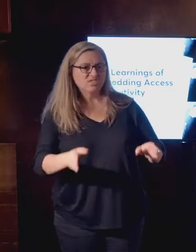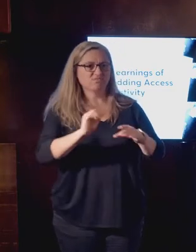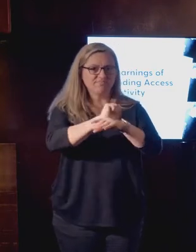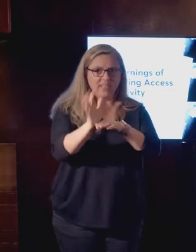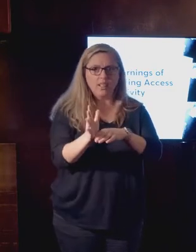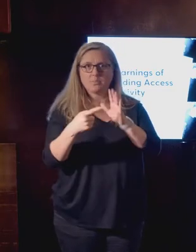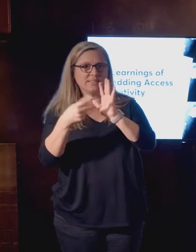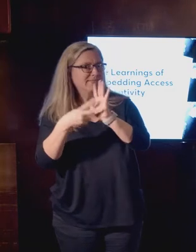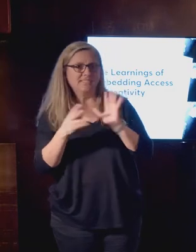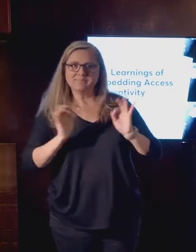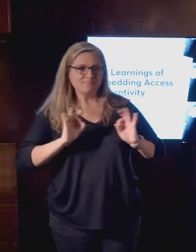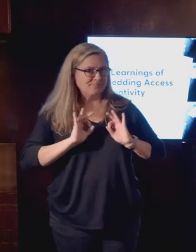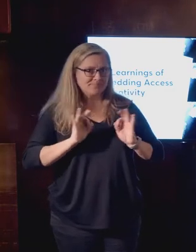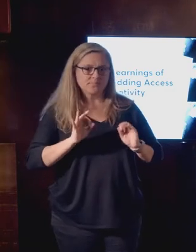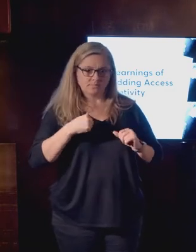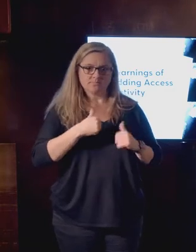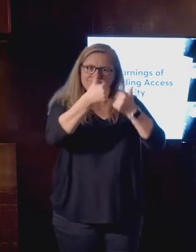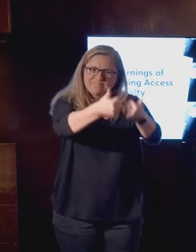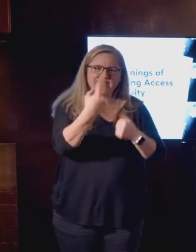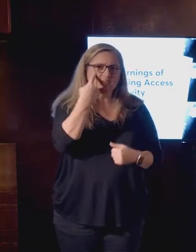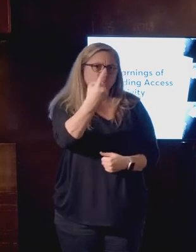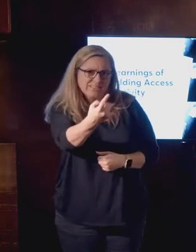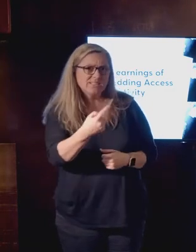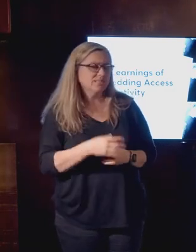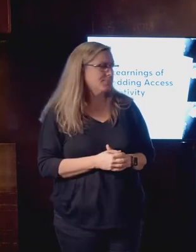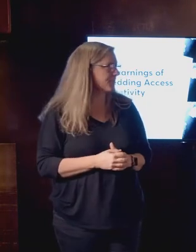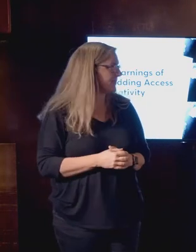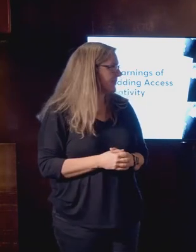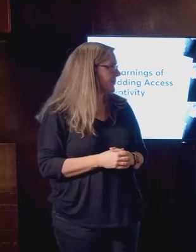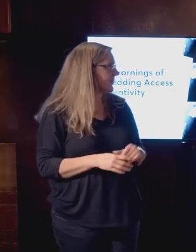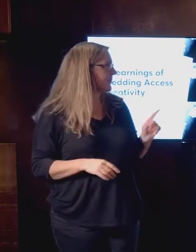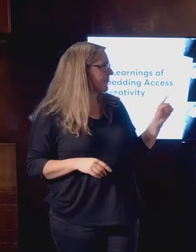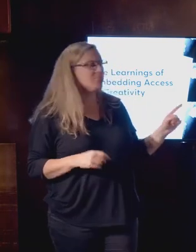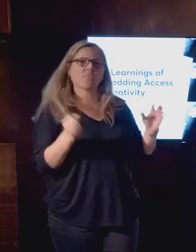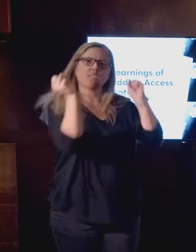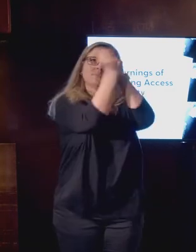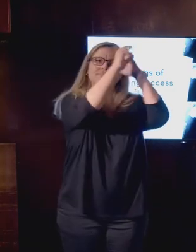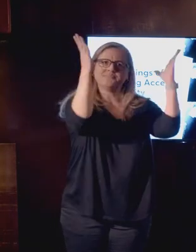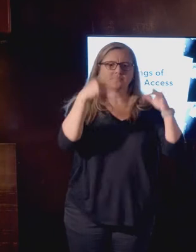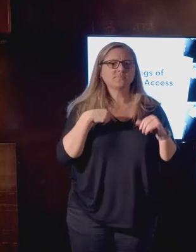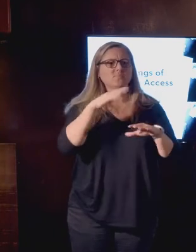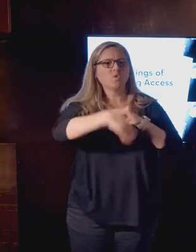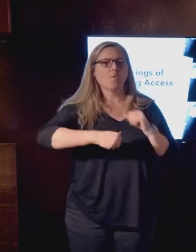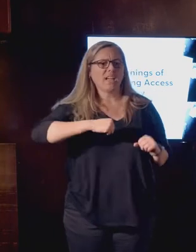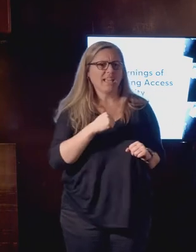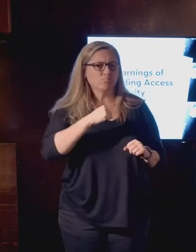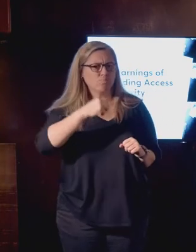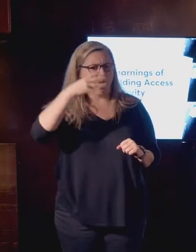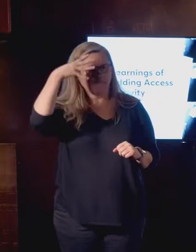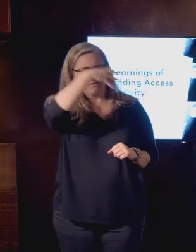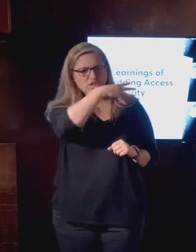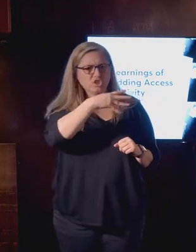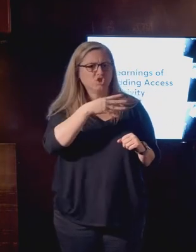that it would be great to see things like that. Mm. I'm thinking about the Edinburgh Fringe Festival in particular,